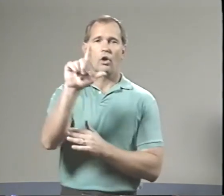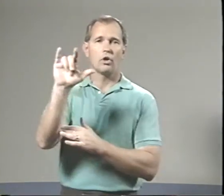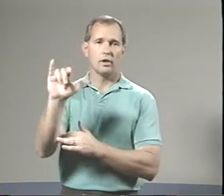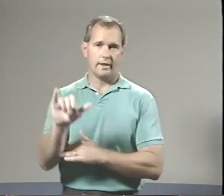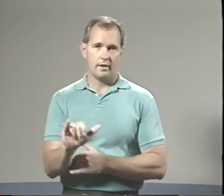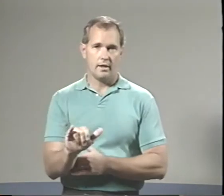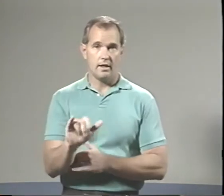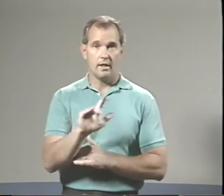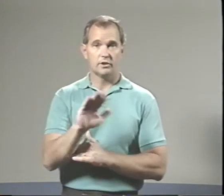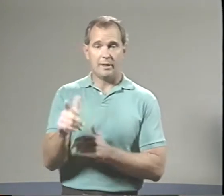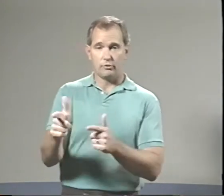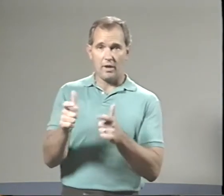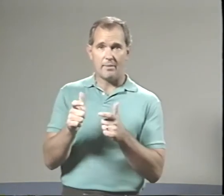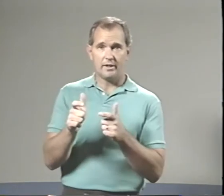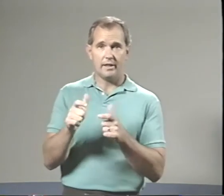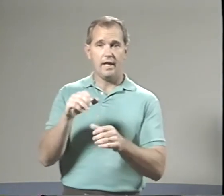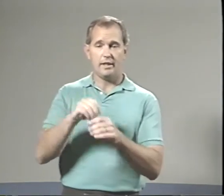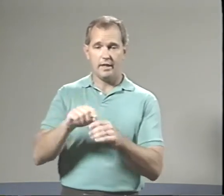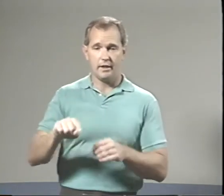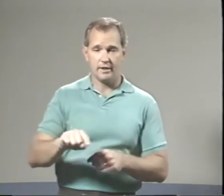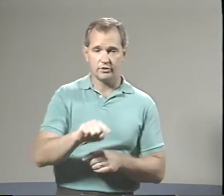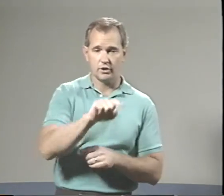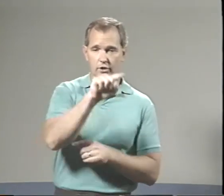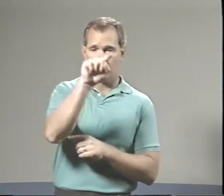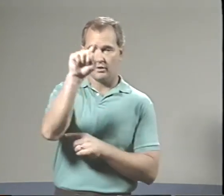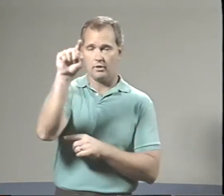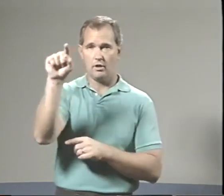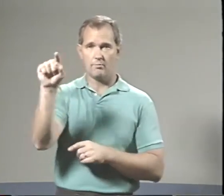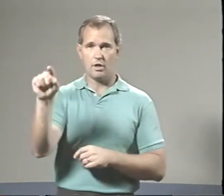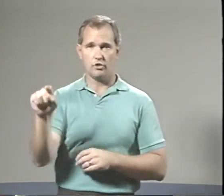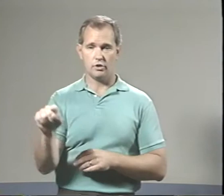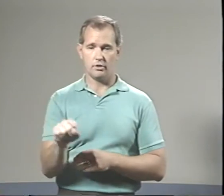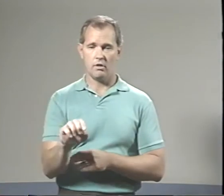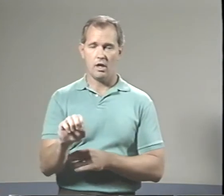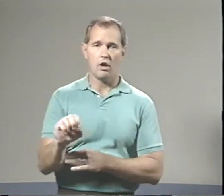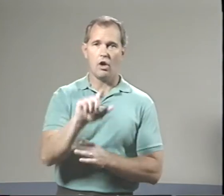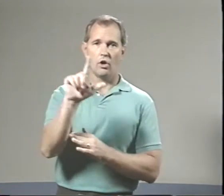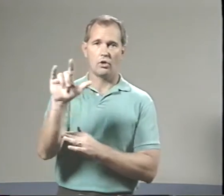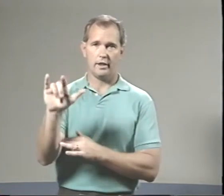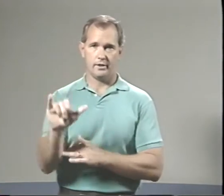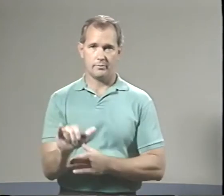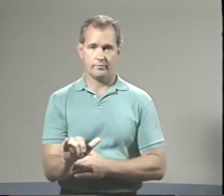Early, spelled rapidly and in a circular motion, early.